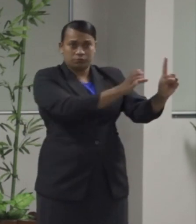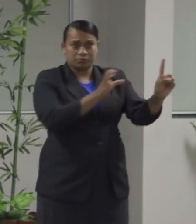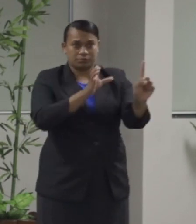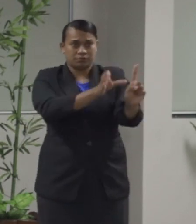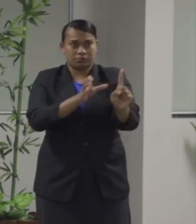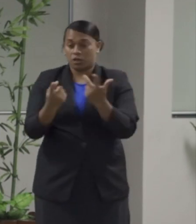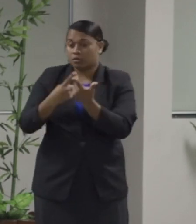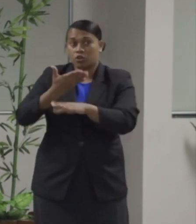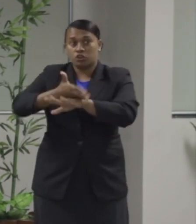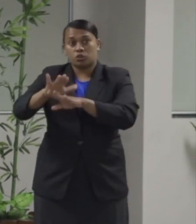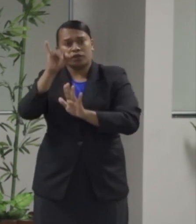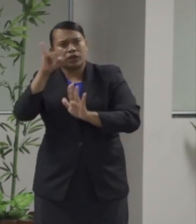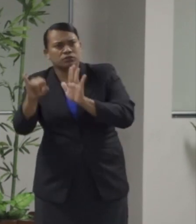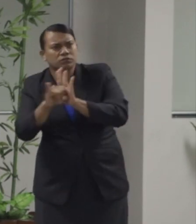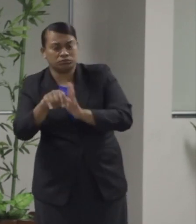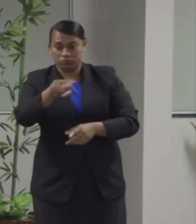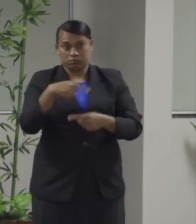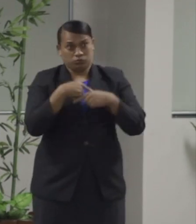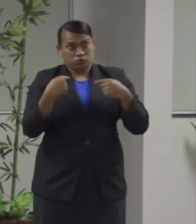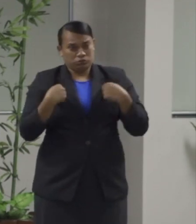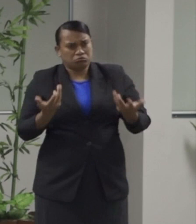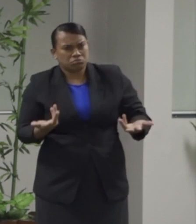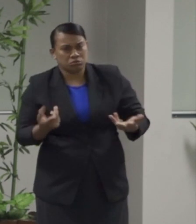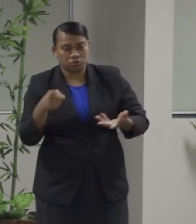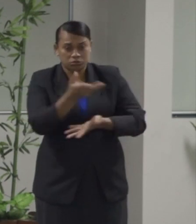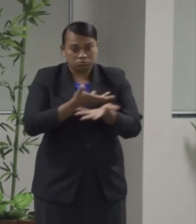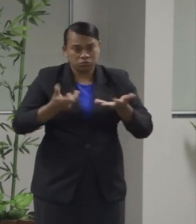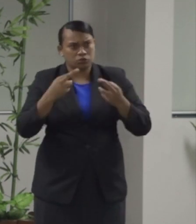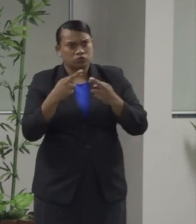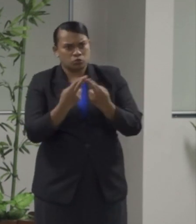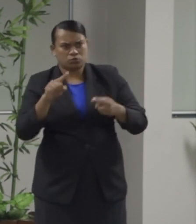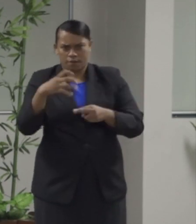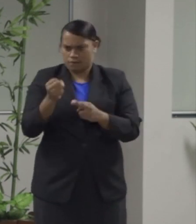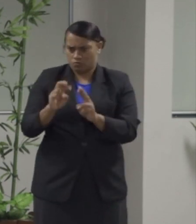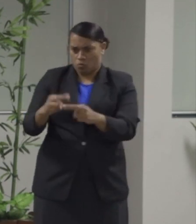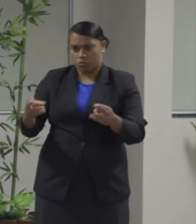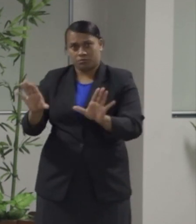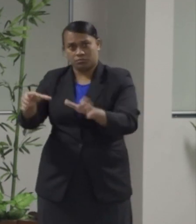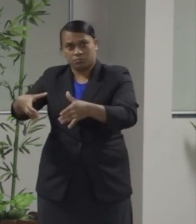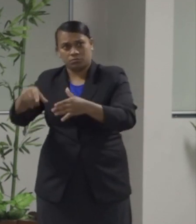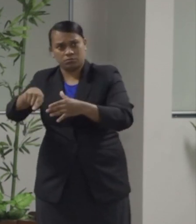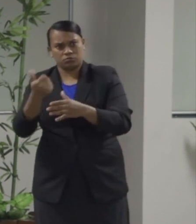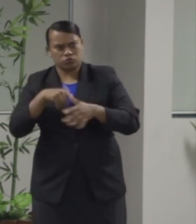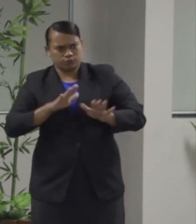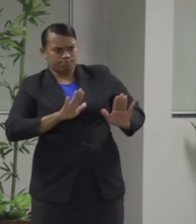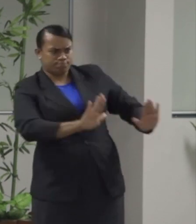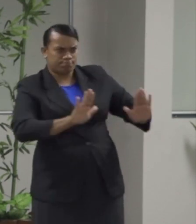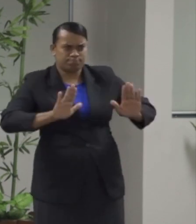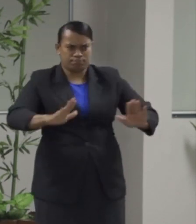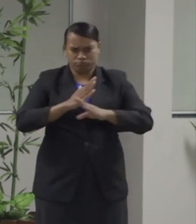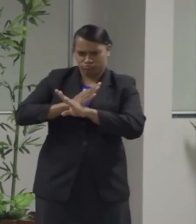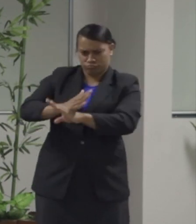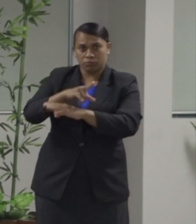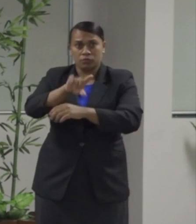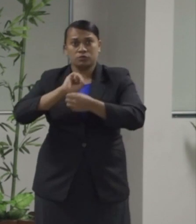But even if we throw every resource in government at our response effort, without widespread public compliance,